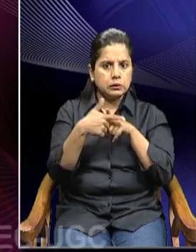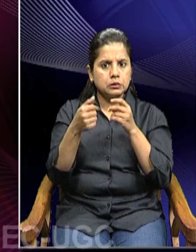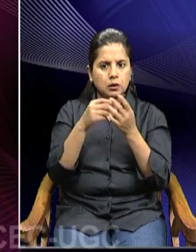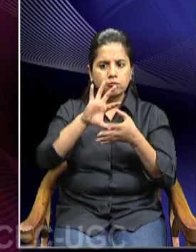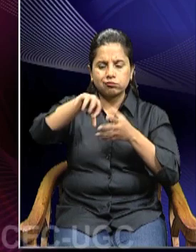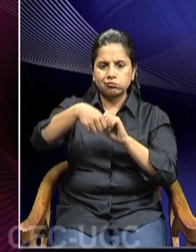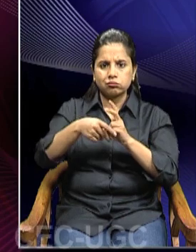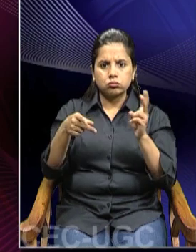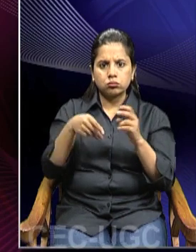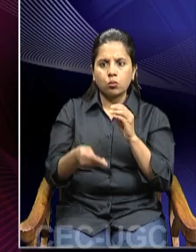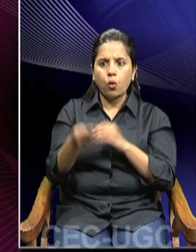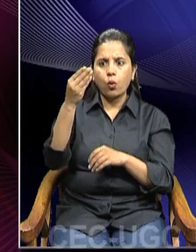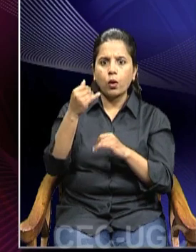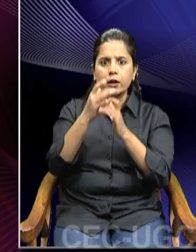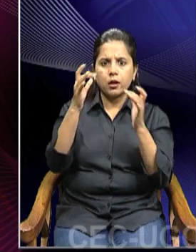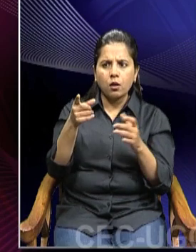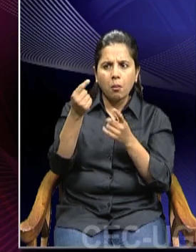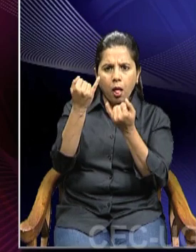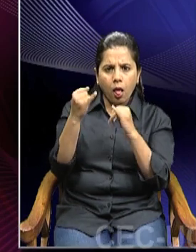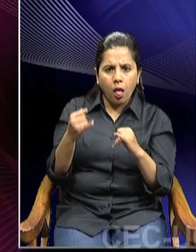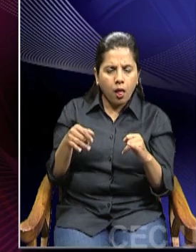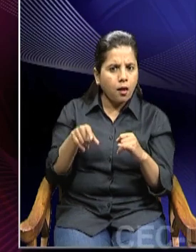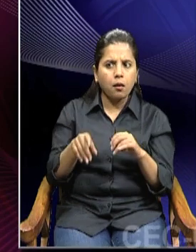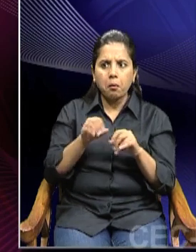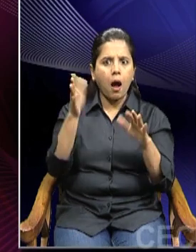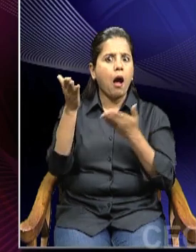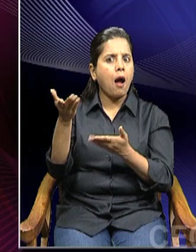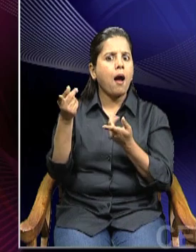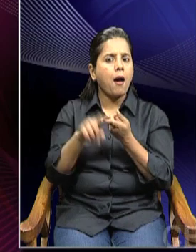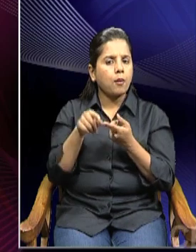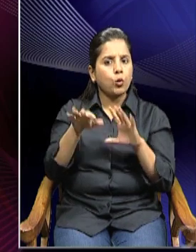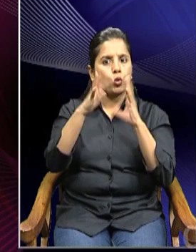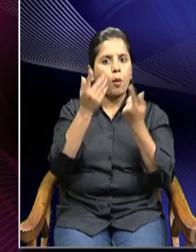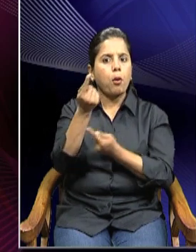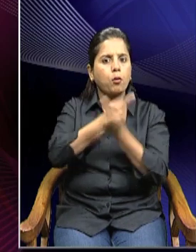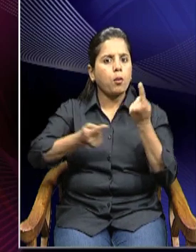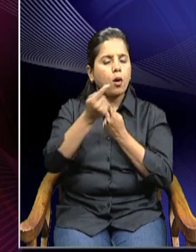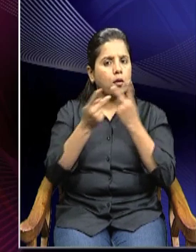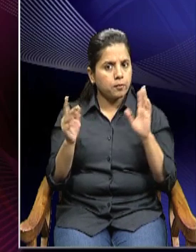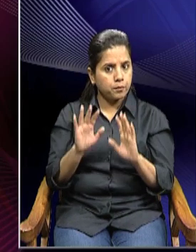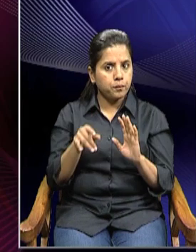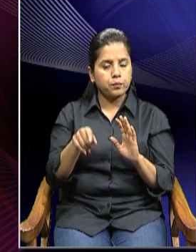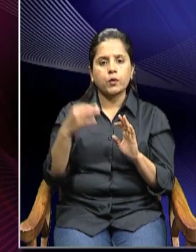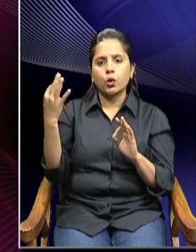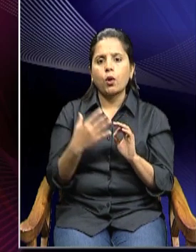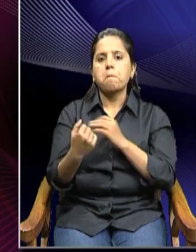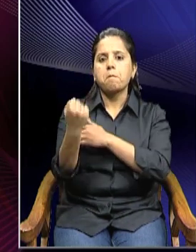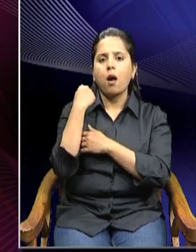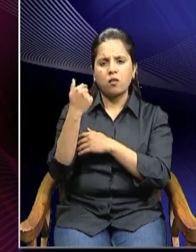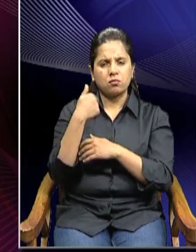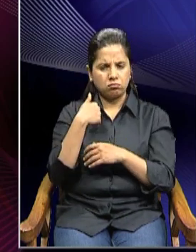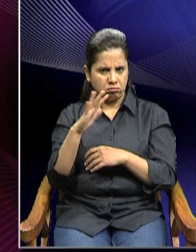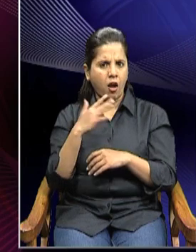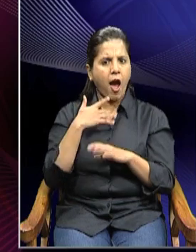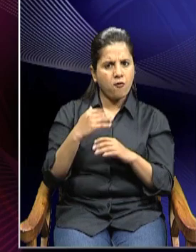exploiting the growing institutional loopholes of global politics, and try to construct new power games.